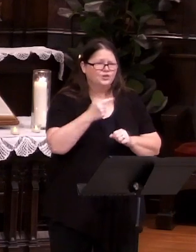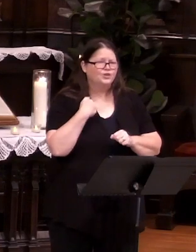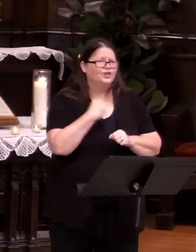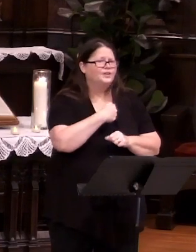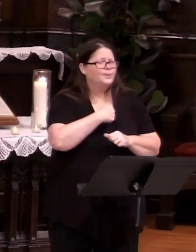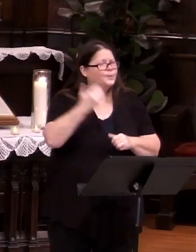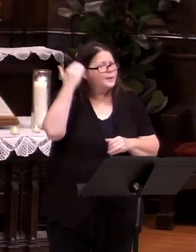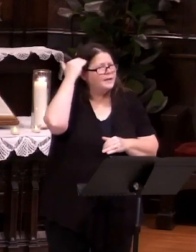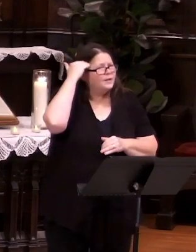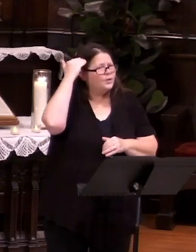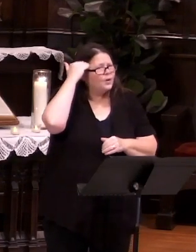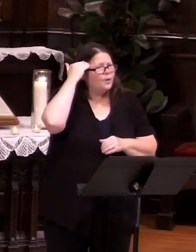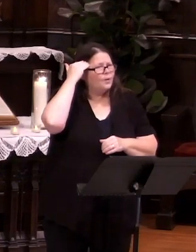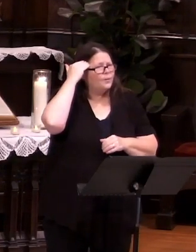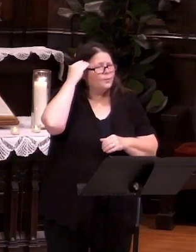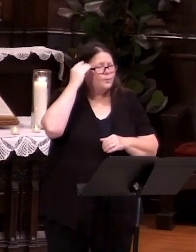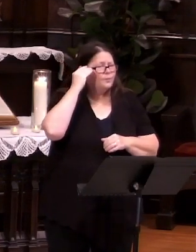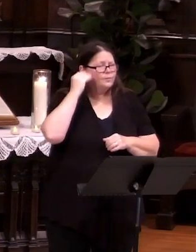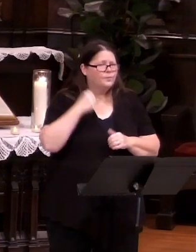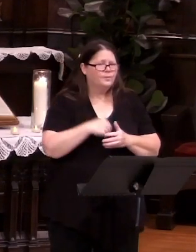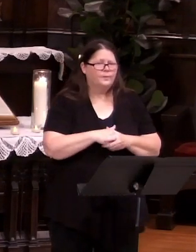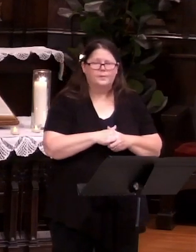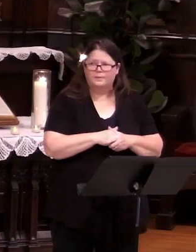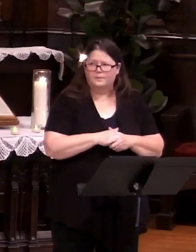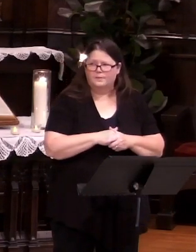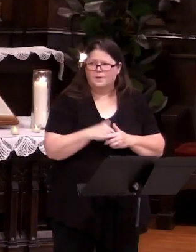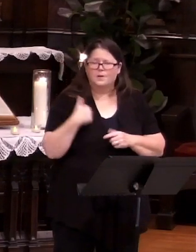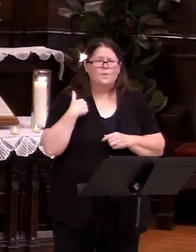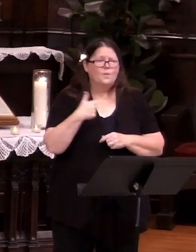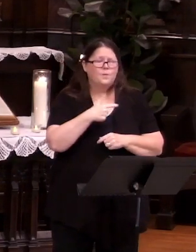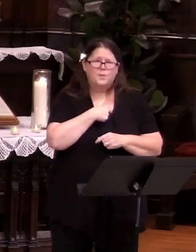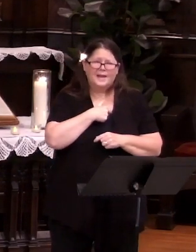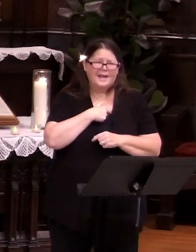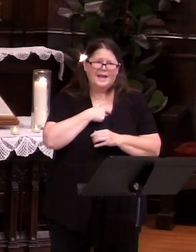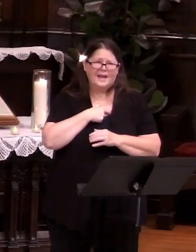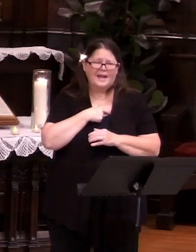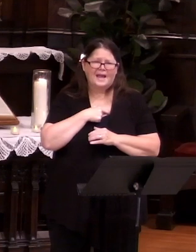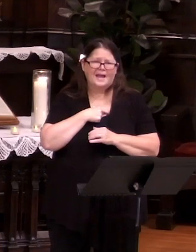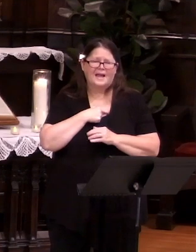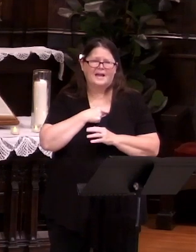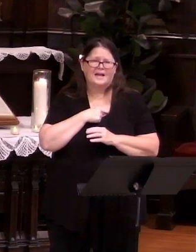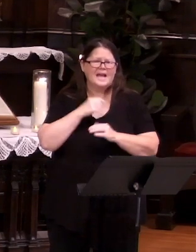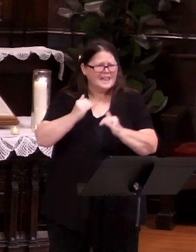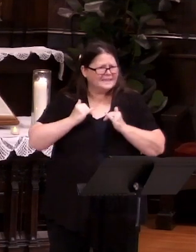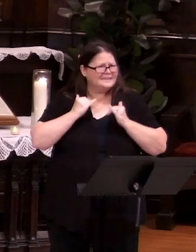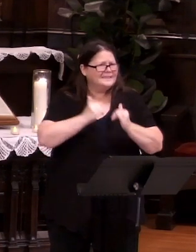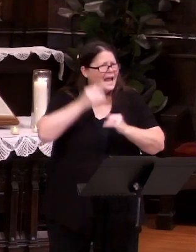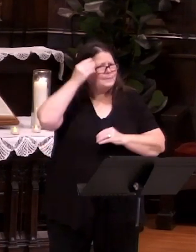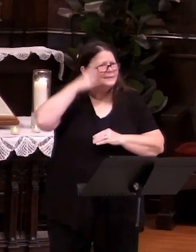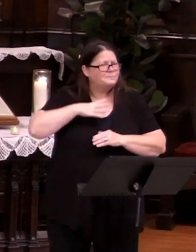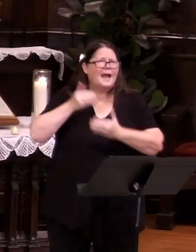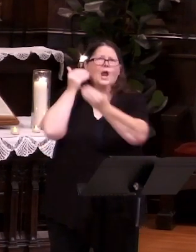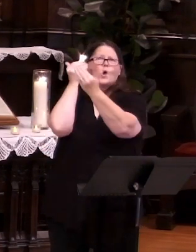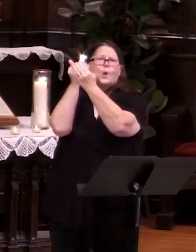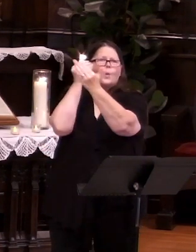know we are just as close to the heart of God as men.